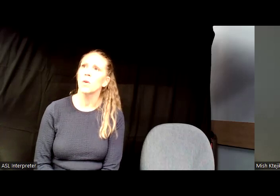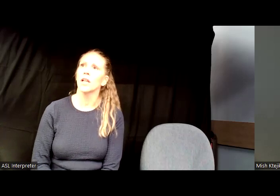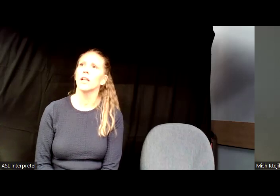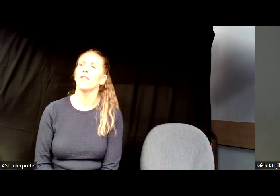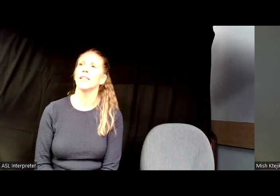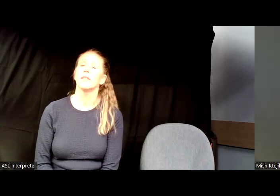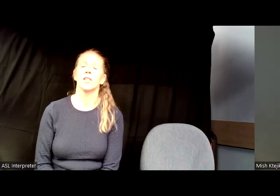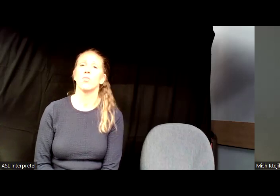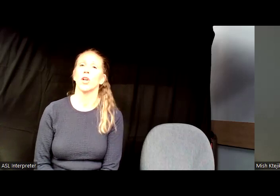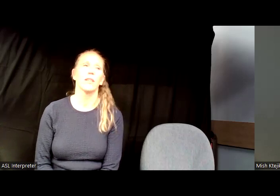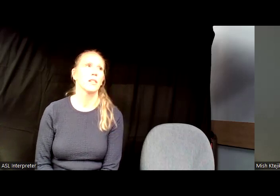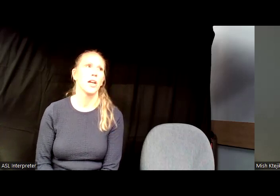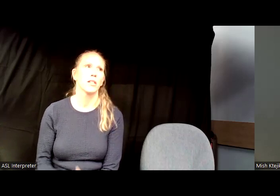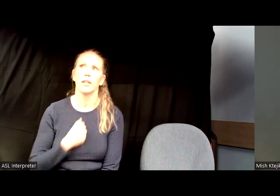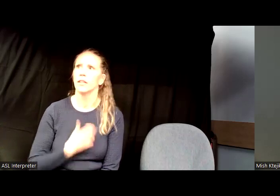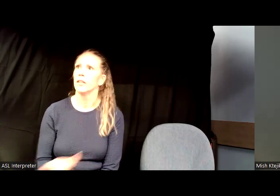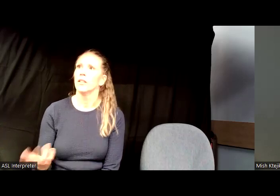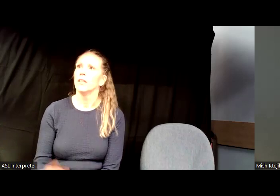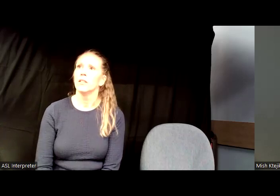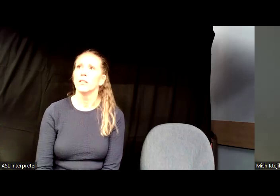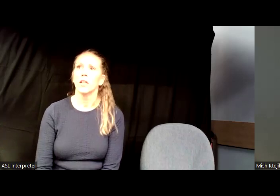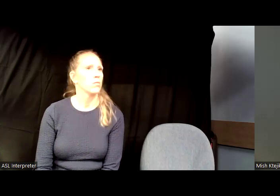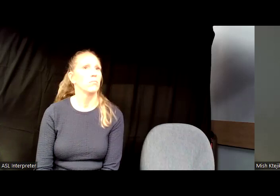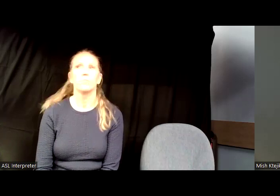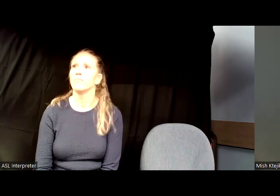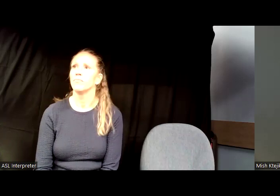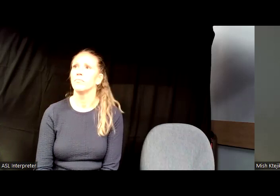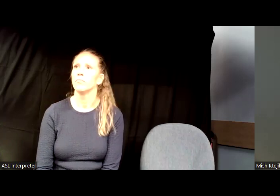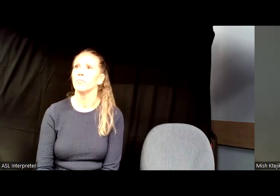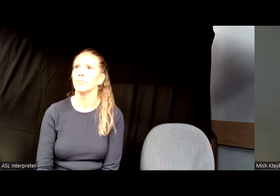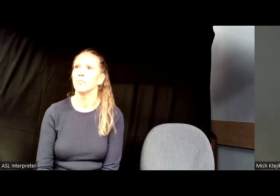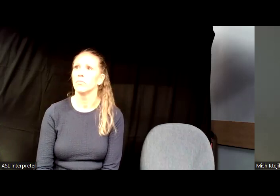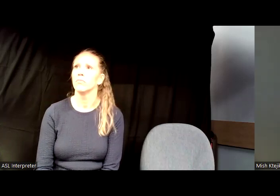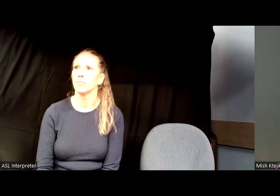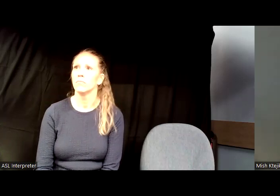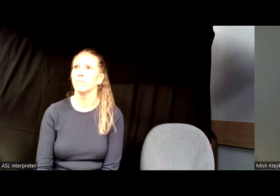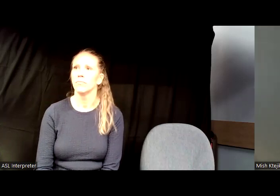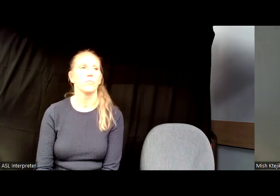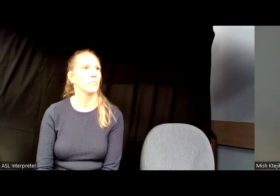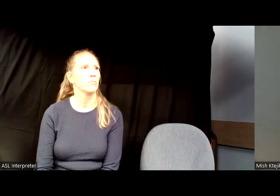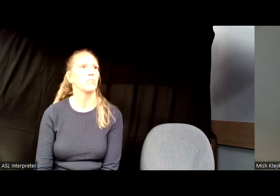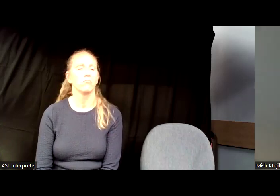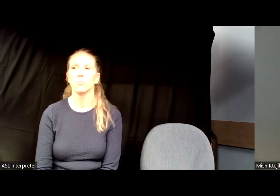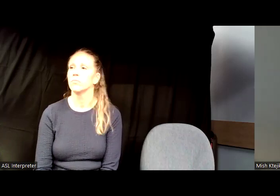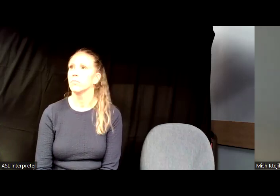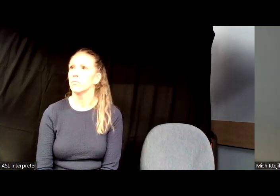You just want to clarify some wording. Yeah. That's all I was doing, clarifying wording to comment.